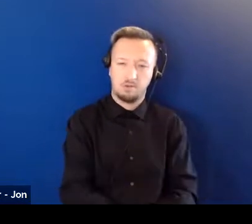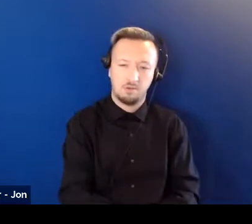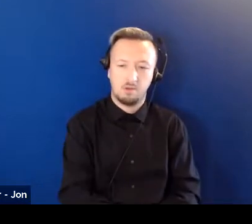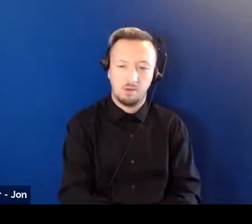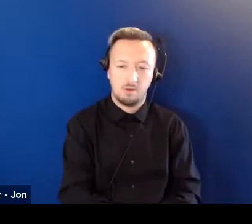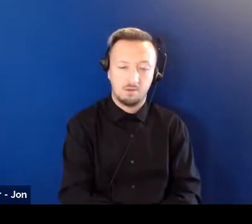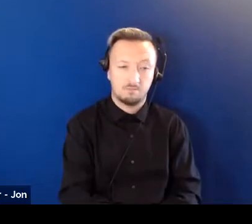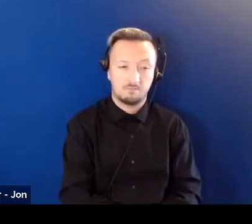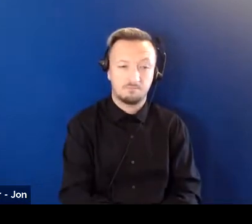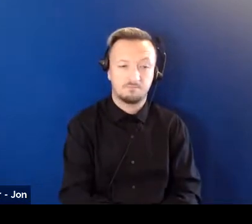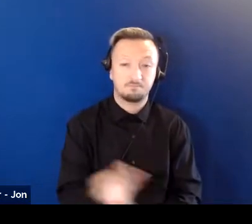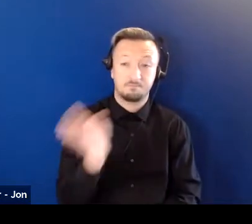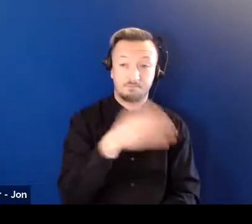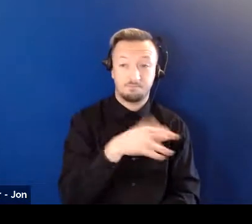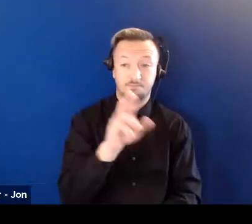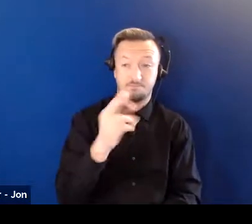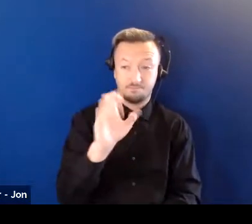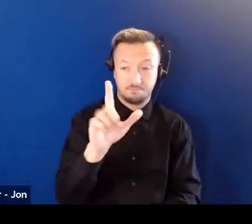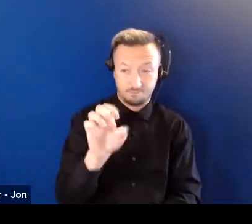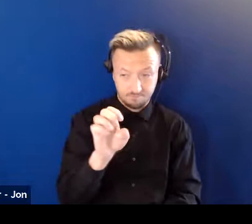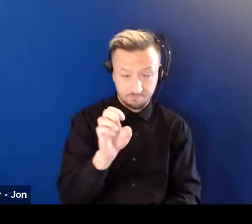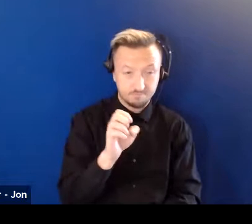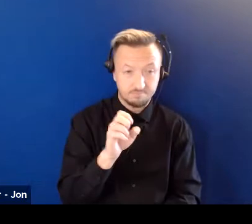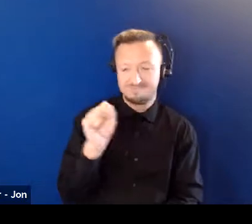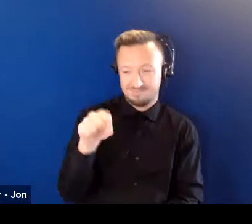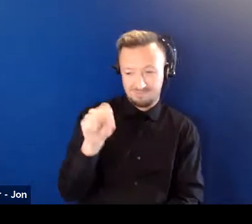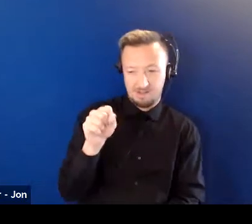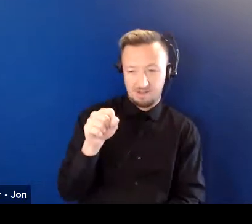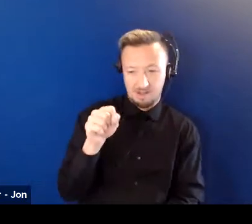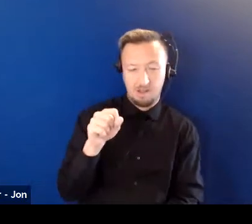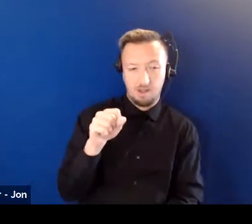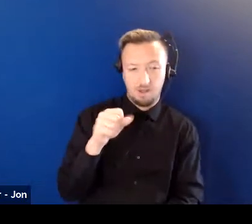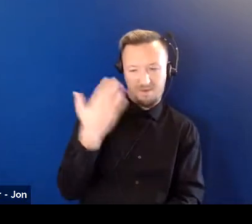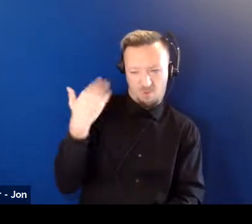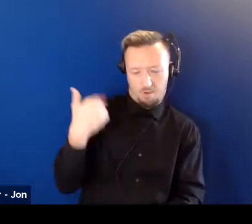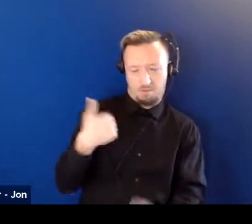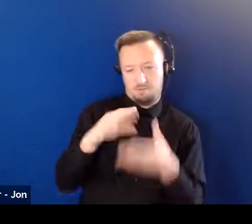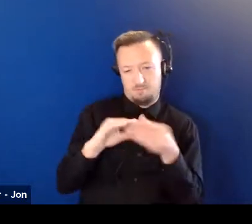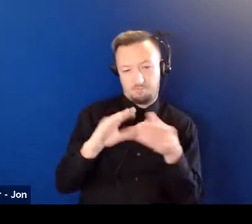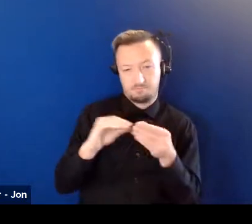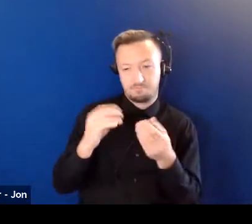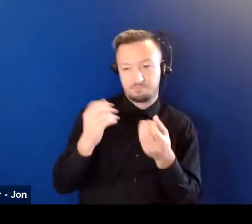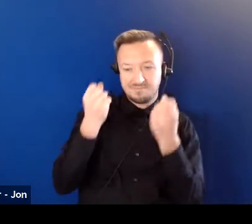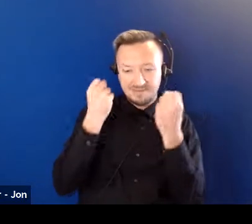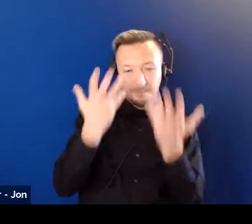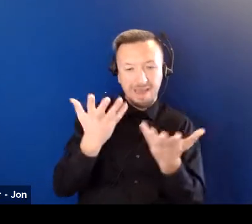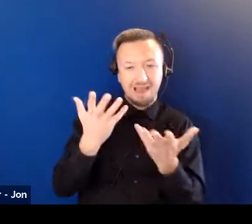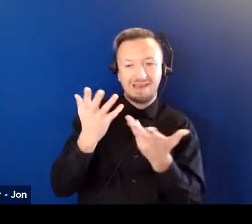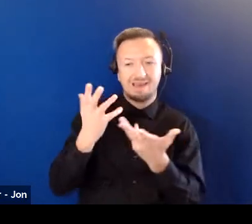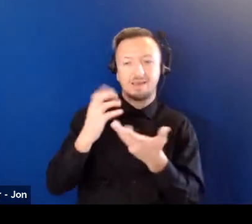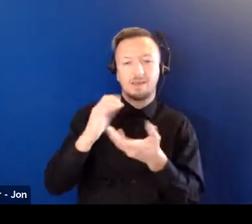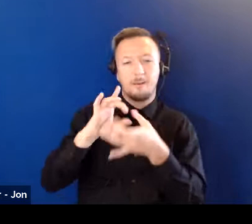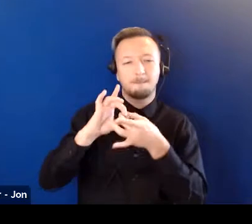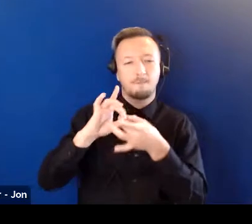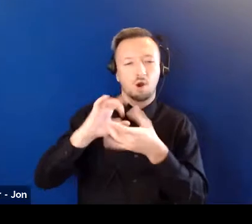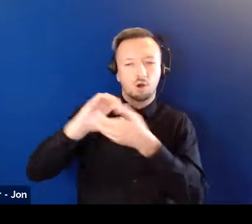So as you may have heard me allude to, our relationship with many of our partners that we would normally partner with as